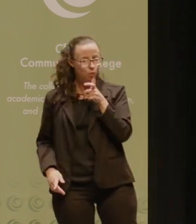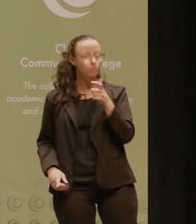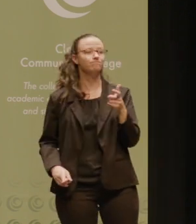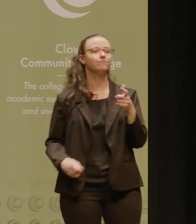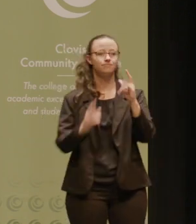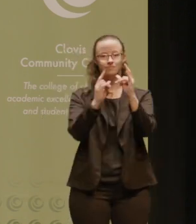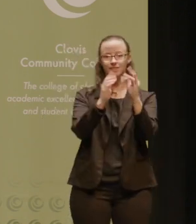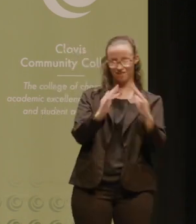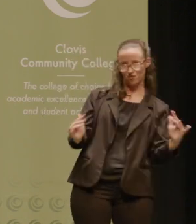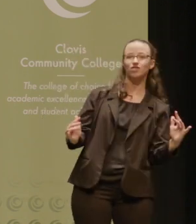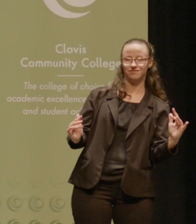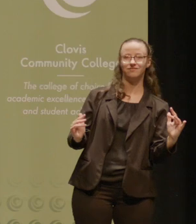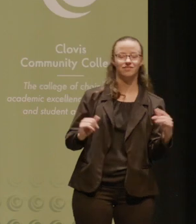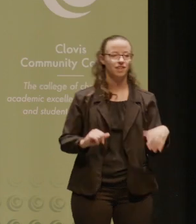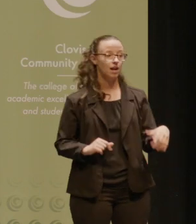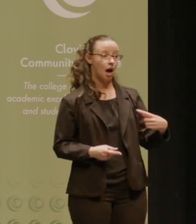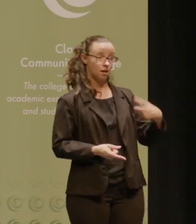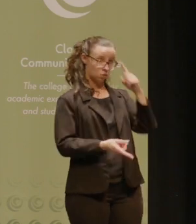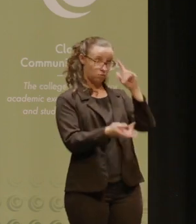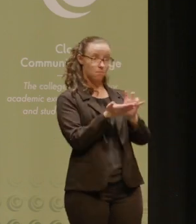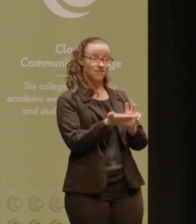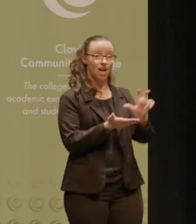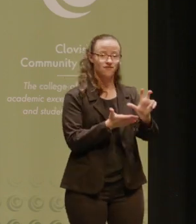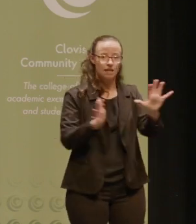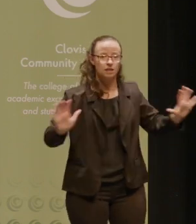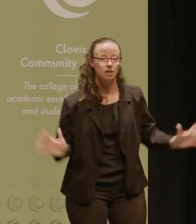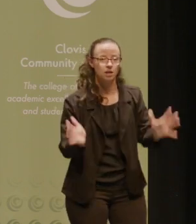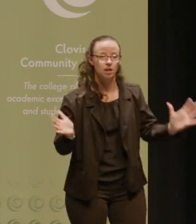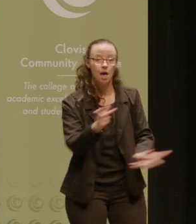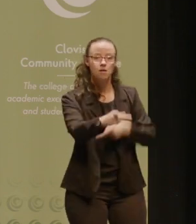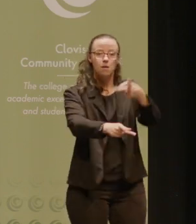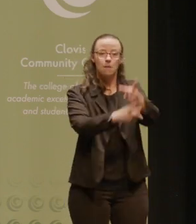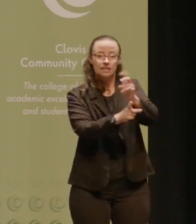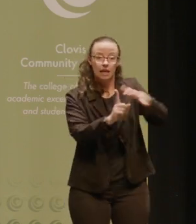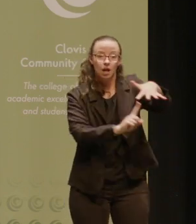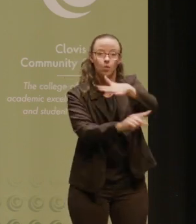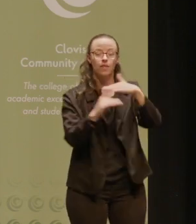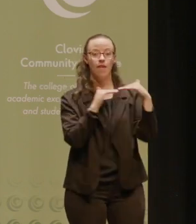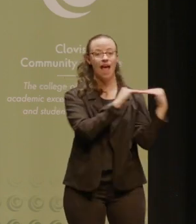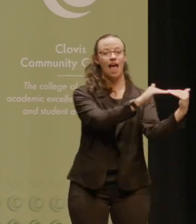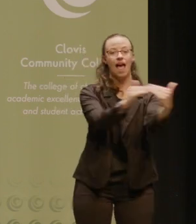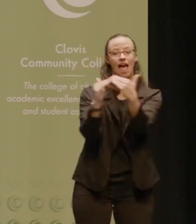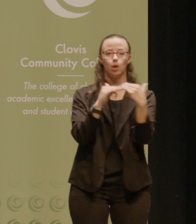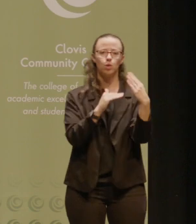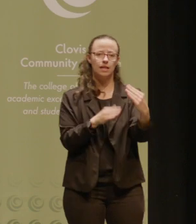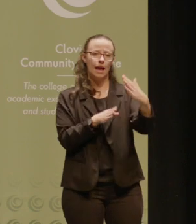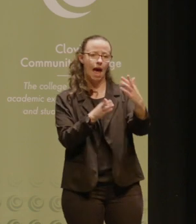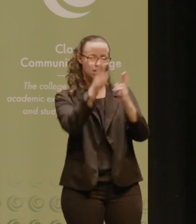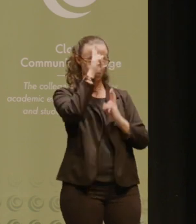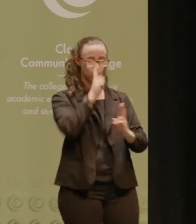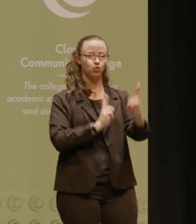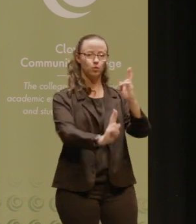diverse. And I believe that investing in cultivating and maintaining a climate where equity and mutual respect